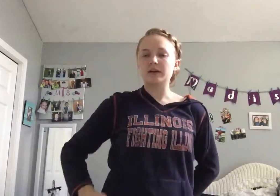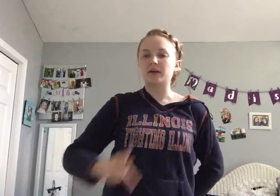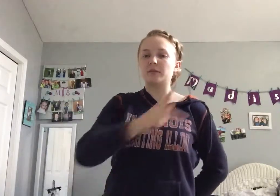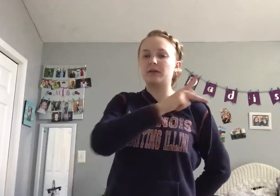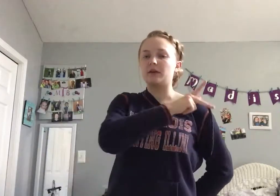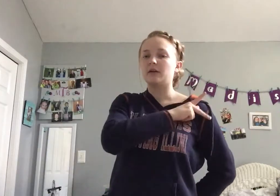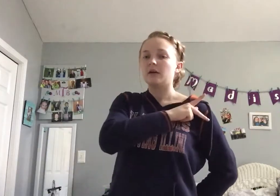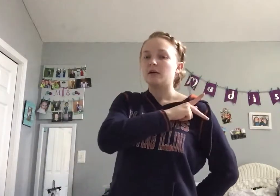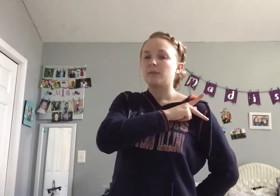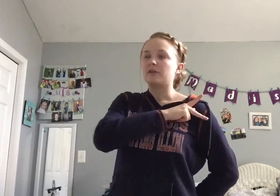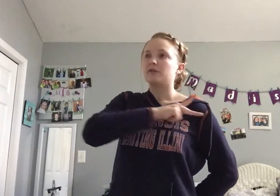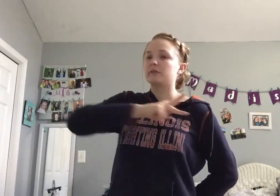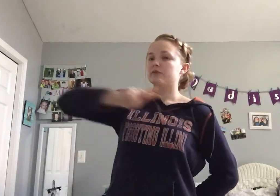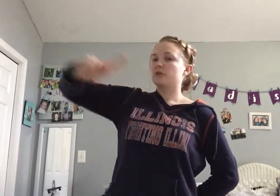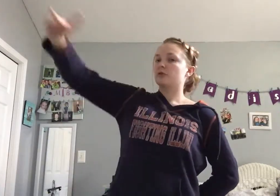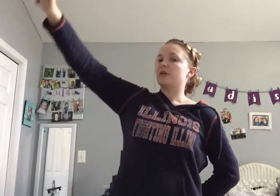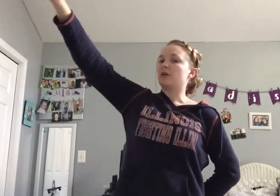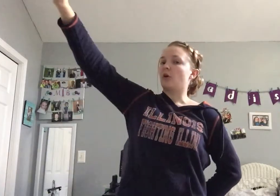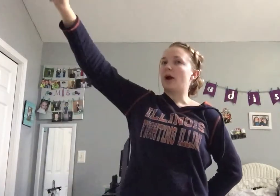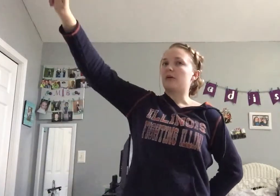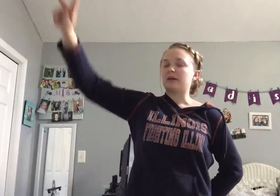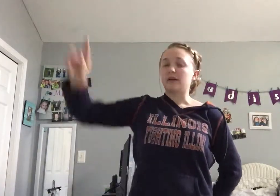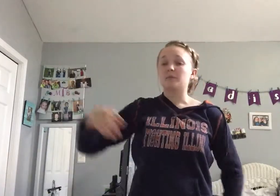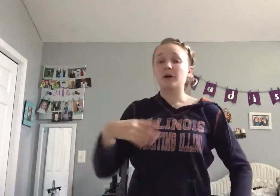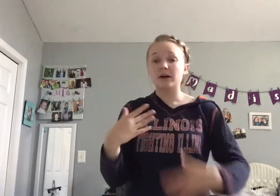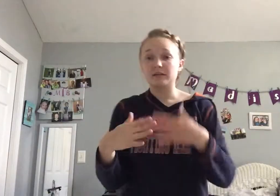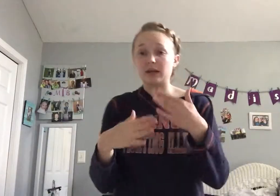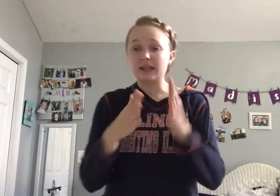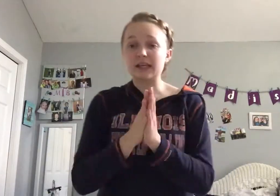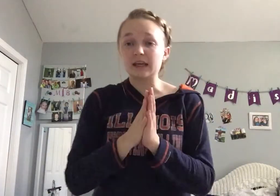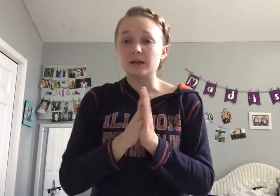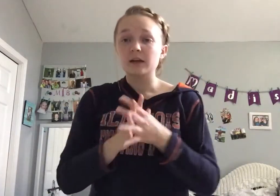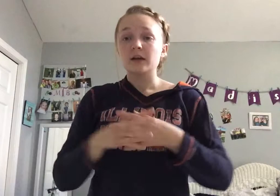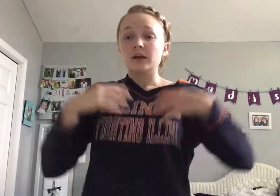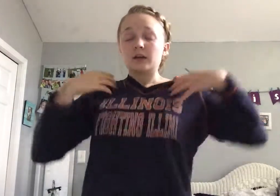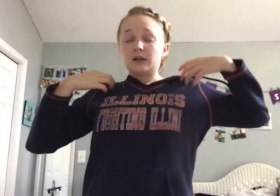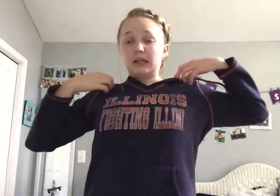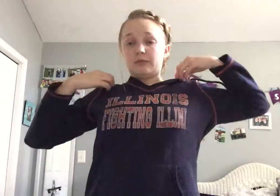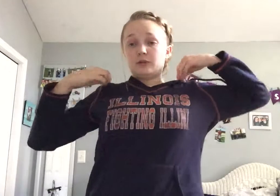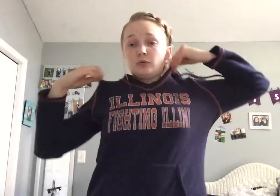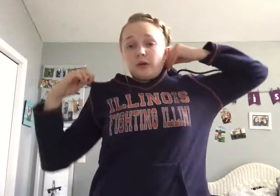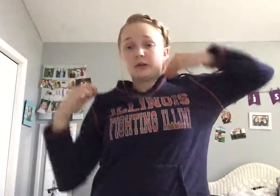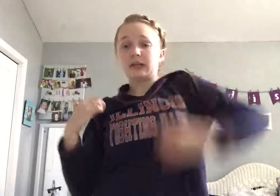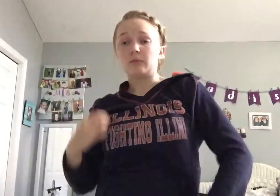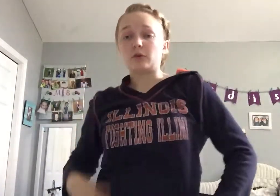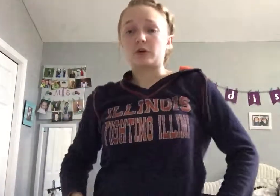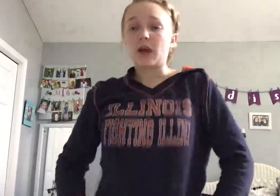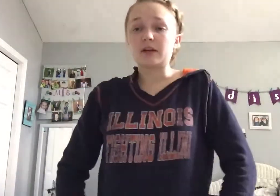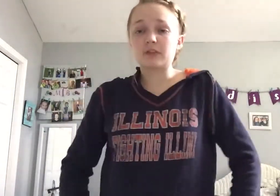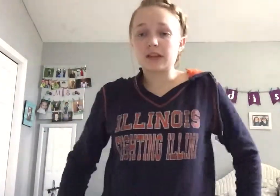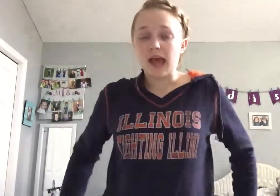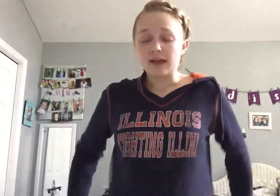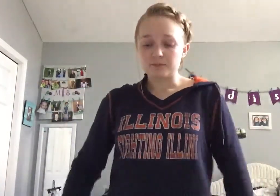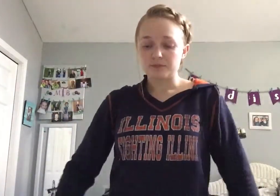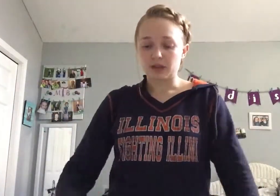hip, and then back to your left shoulder, and then go out again. But, again, if you want to get more creative than that, and